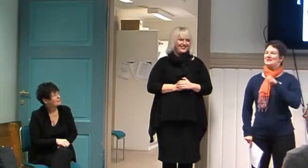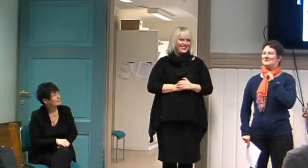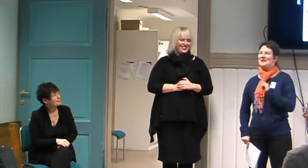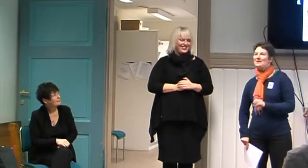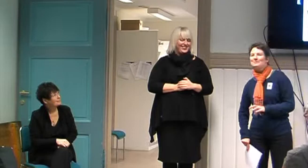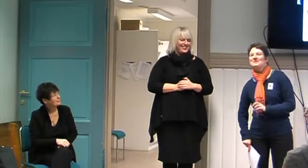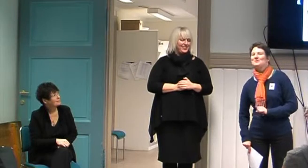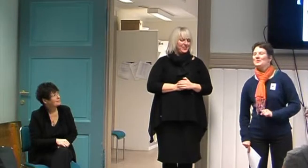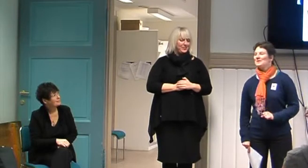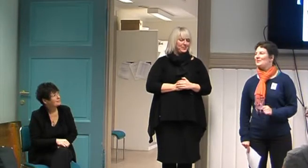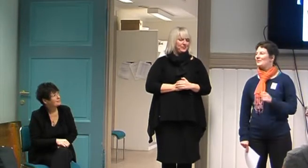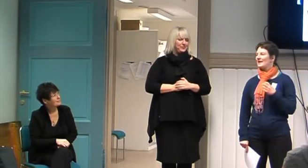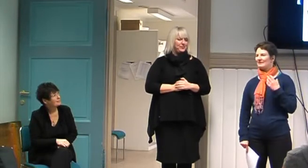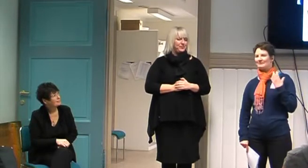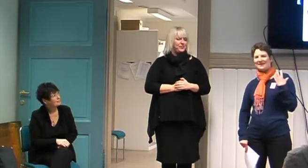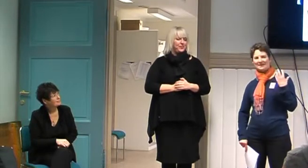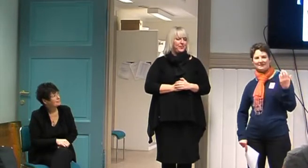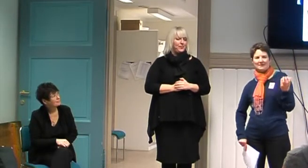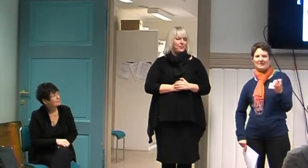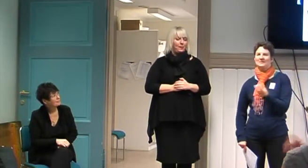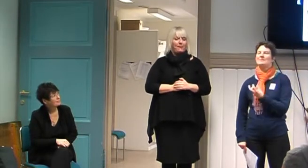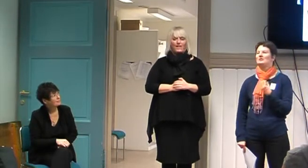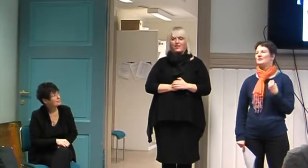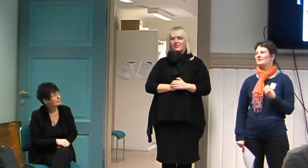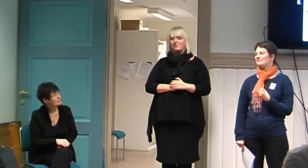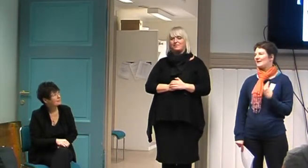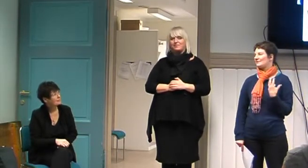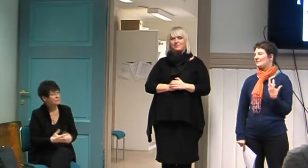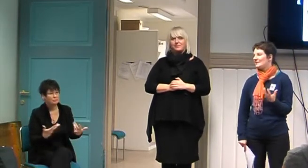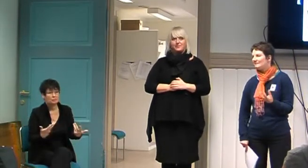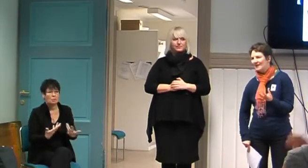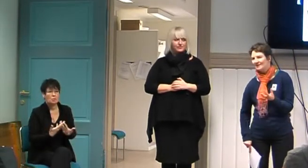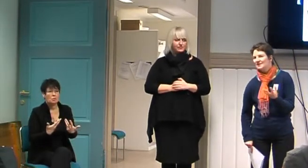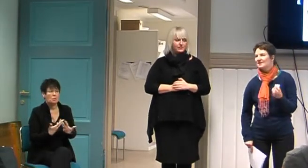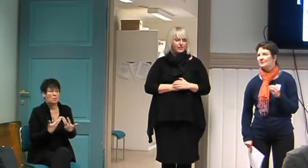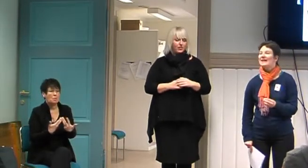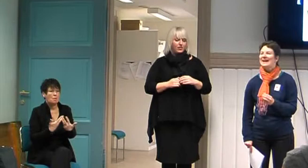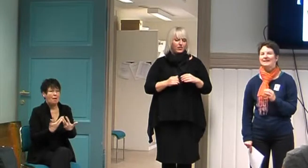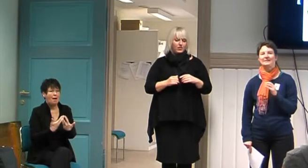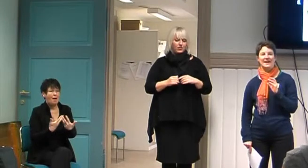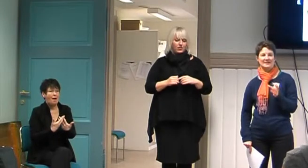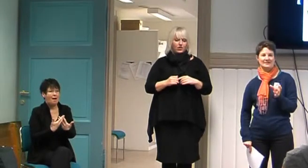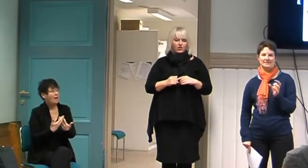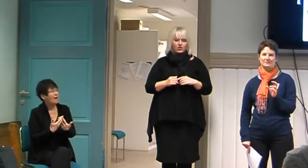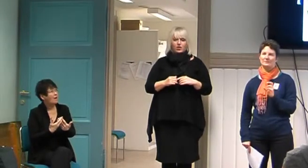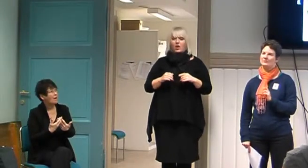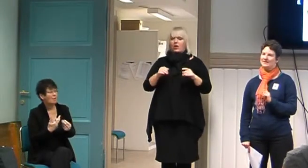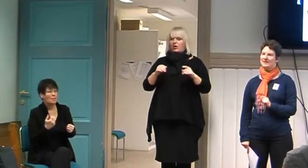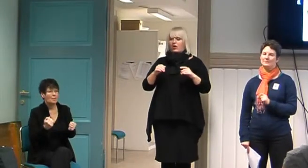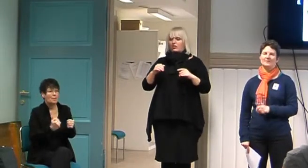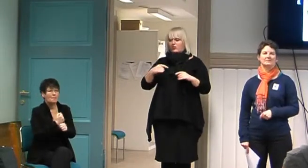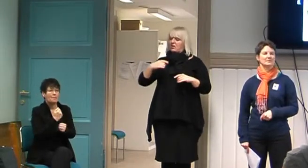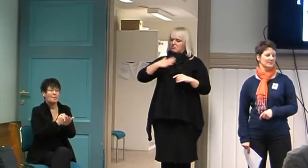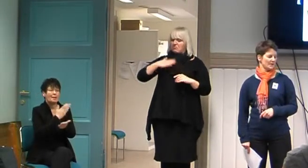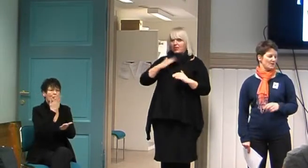So, to help us with making as much of the palaces as we can accessible for